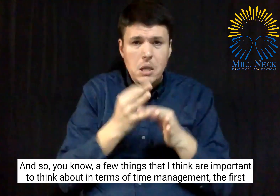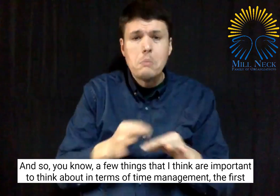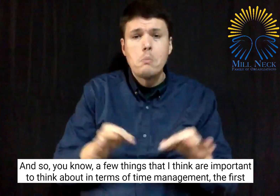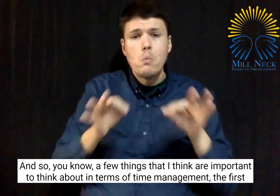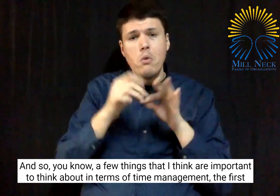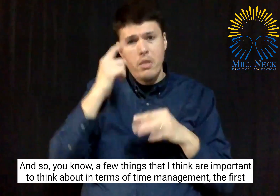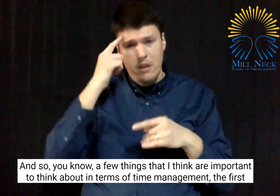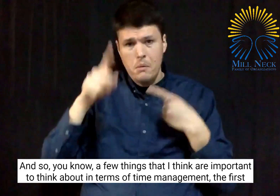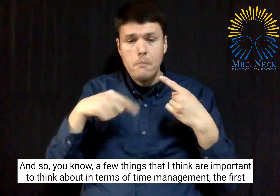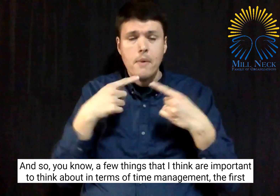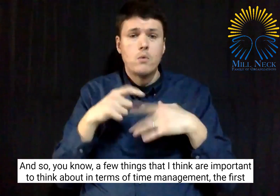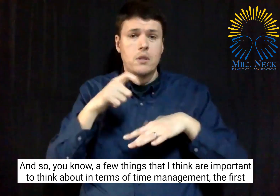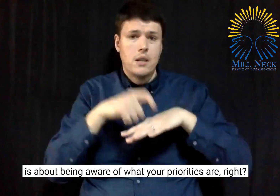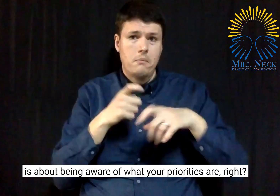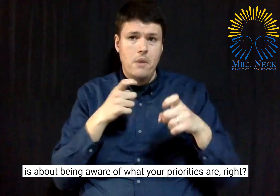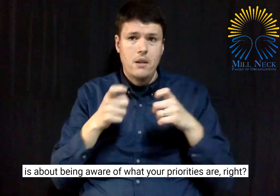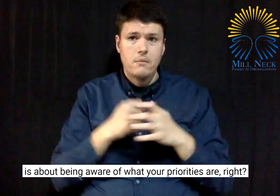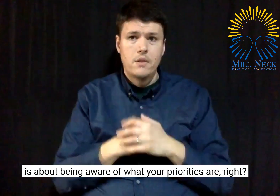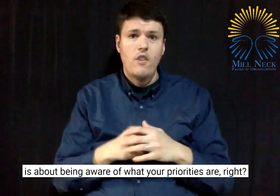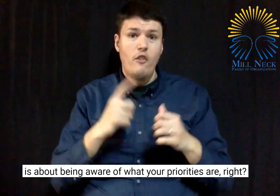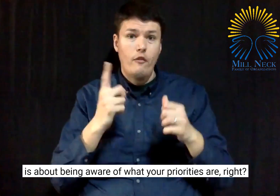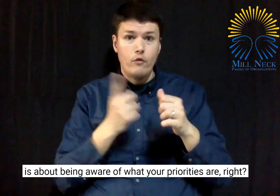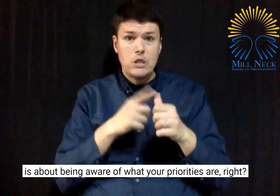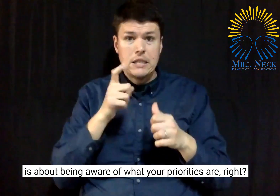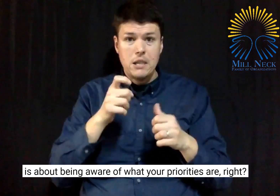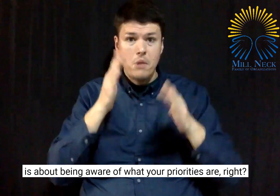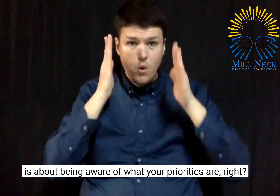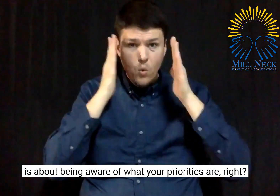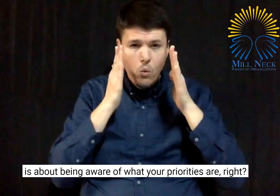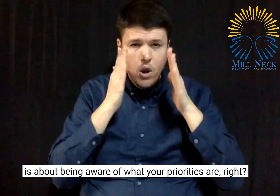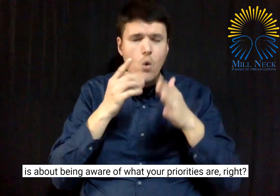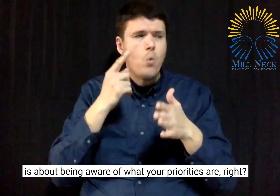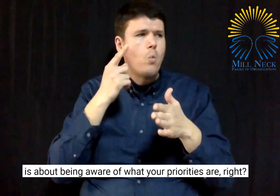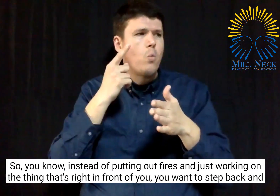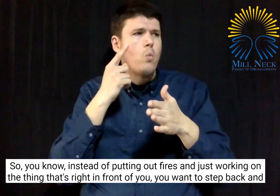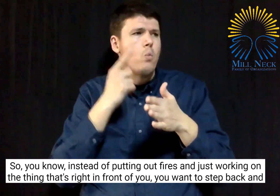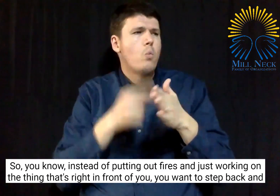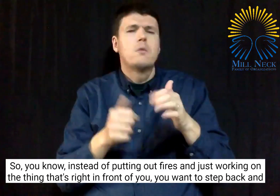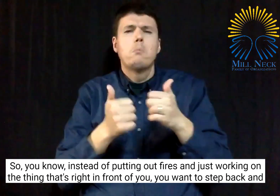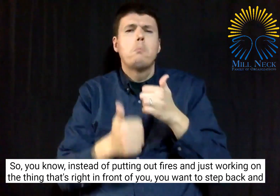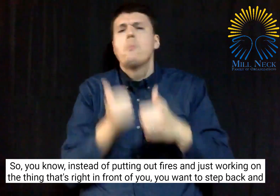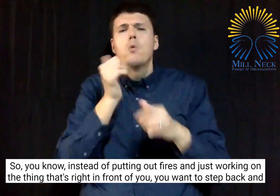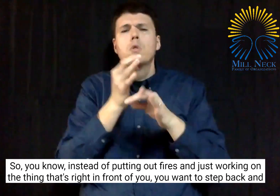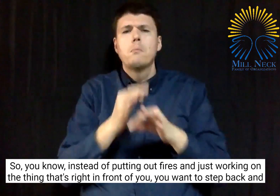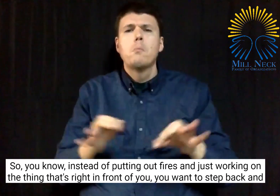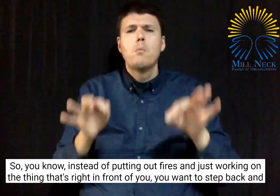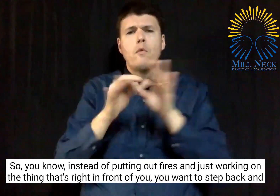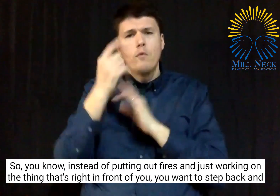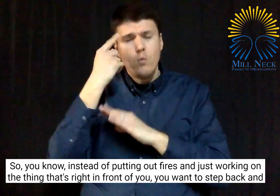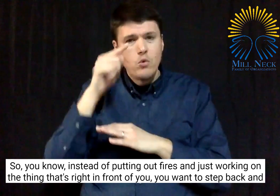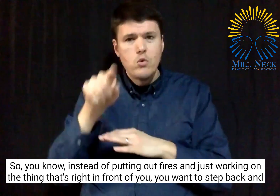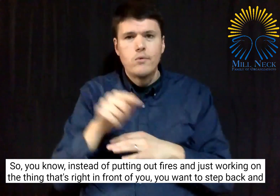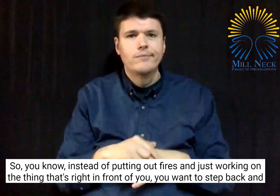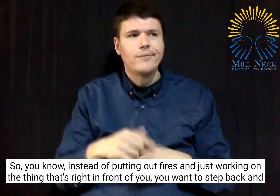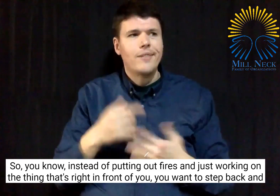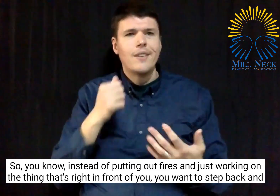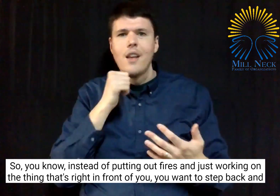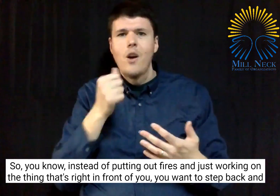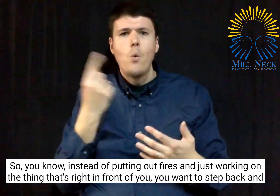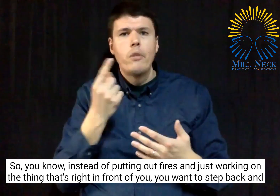time management. The first is about being aware of what your priorities are, right? So, instead of putting out fires and just working on the thing that's right in front of